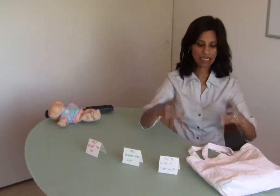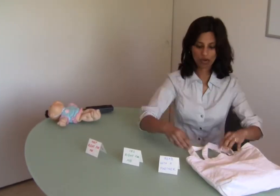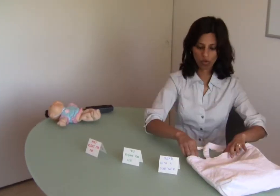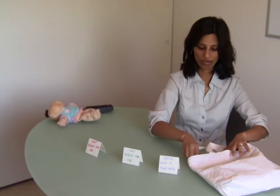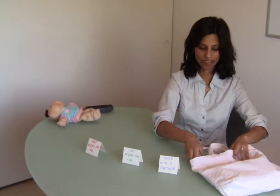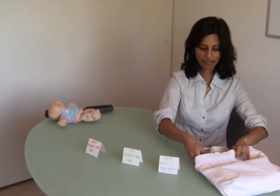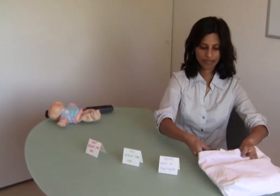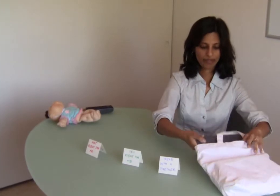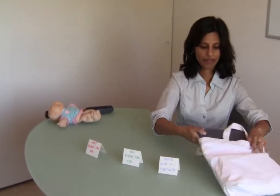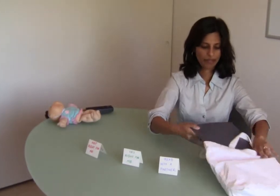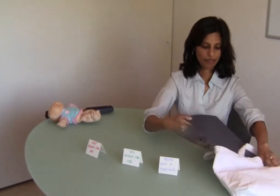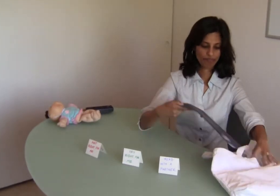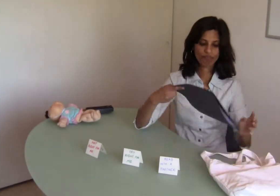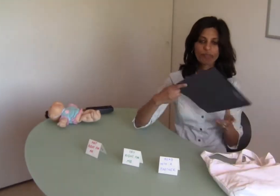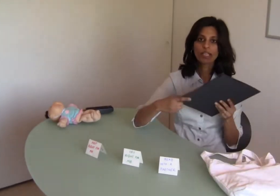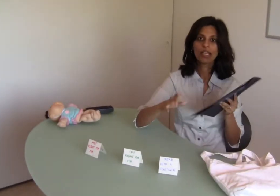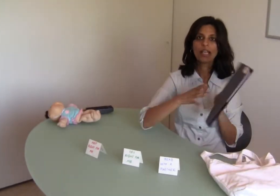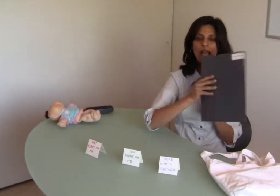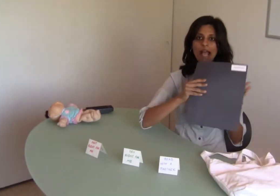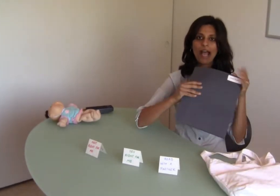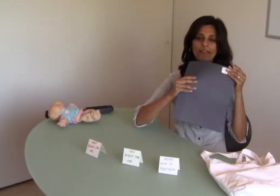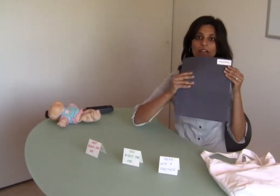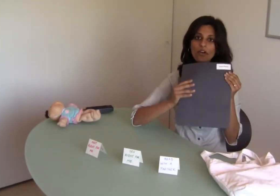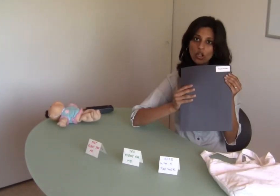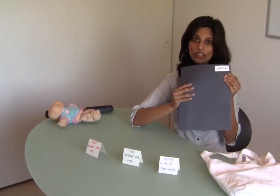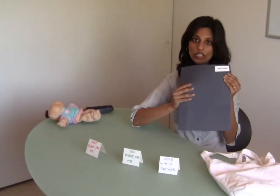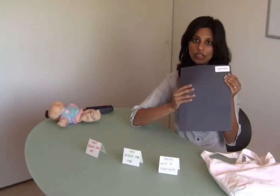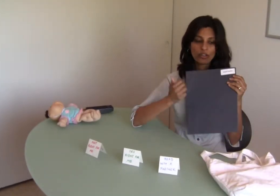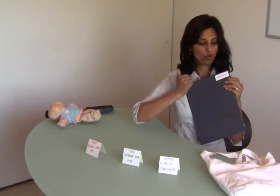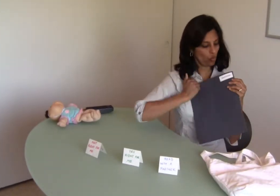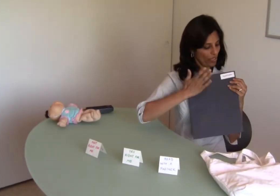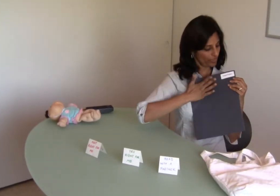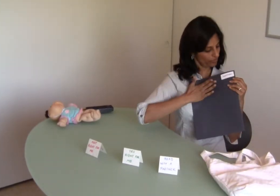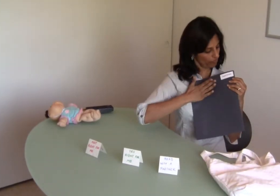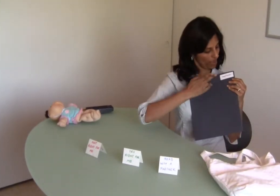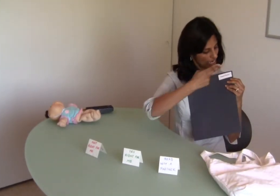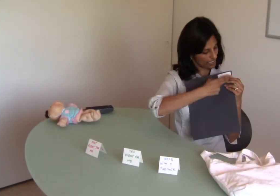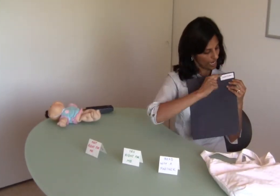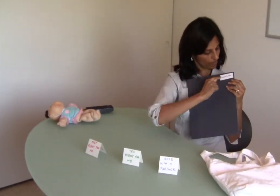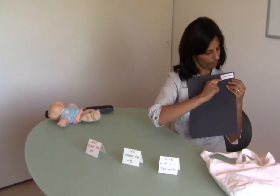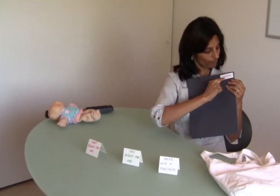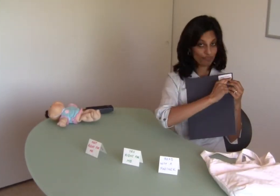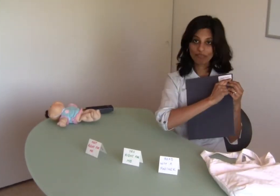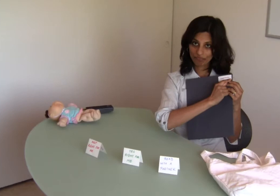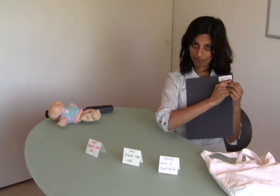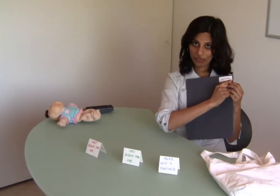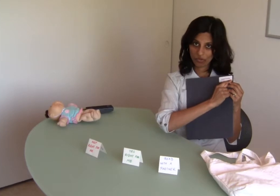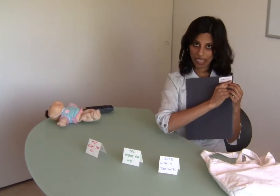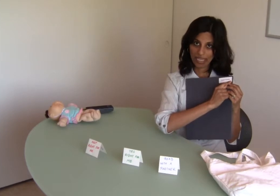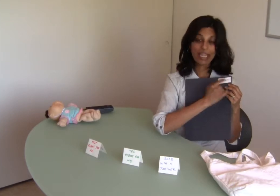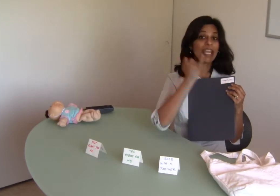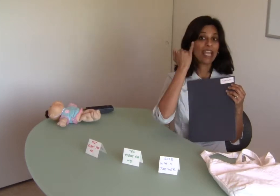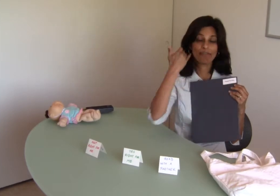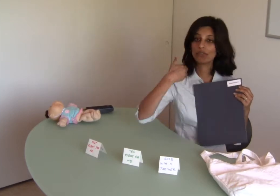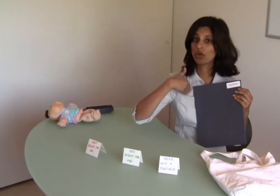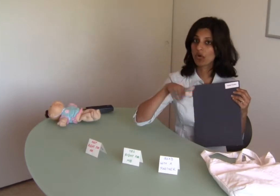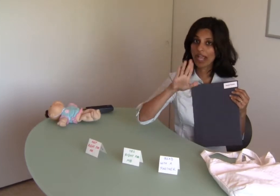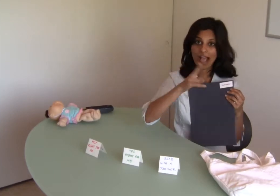are what? I have a folder with my name, okay? If you don't have